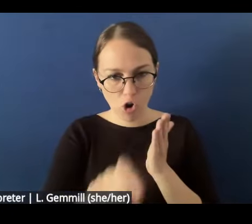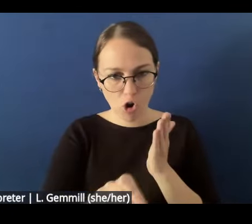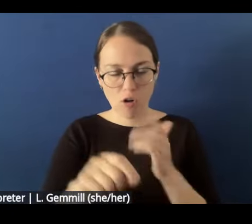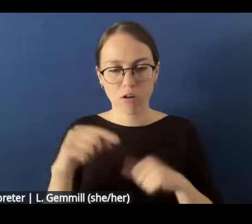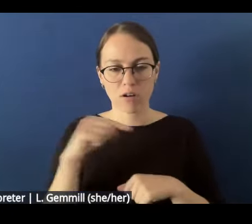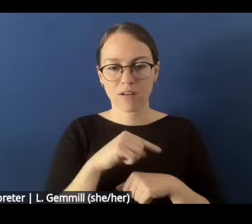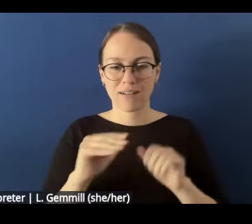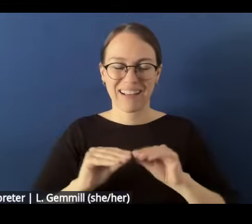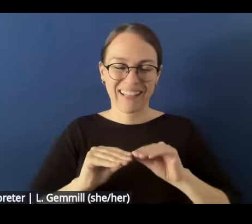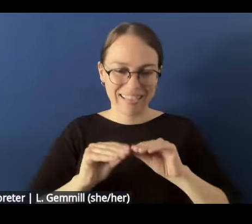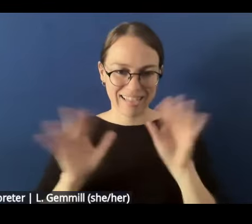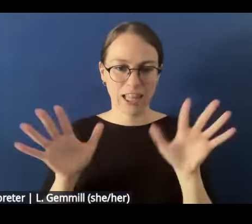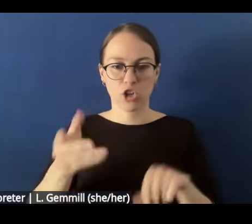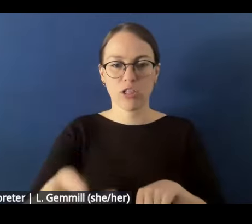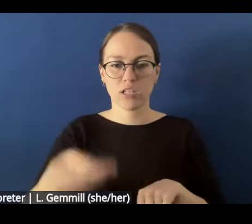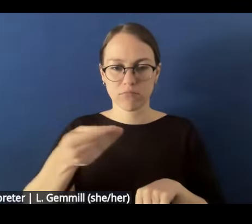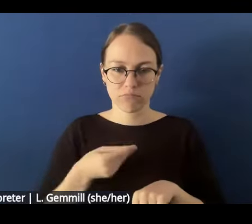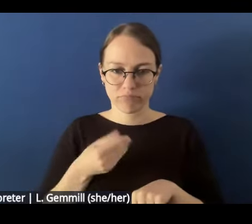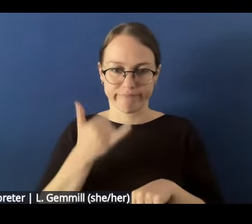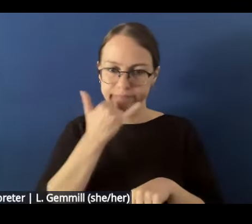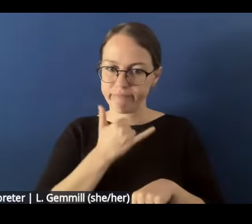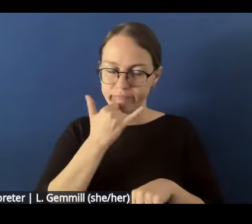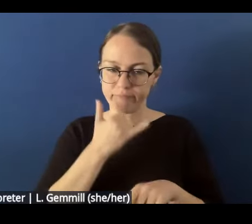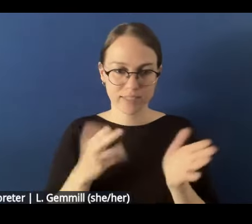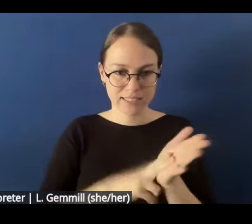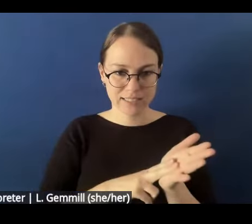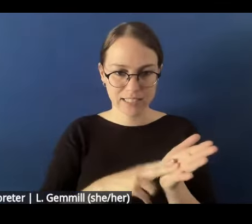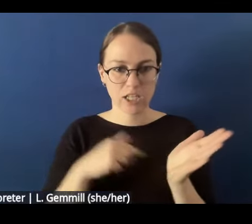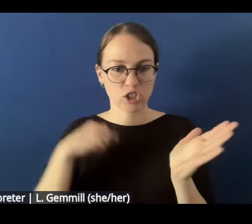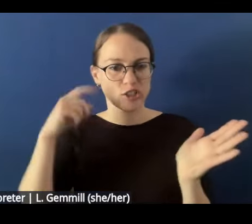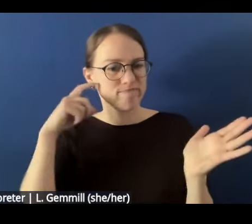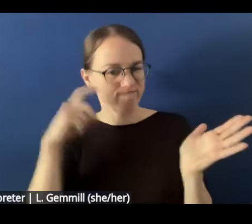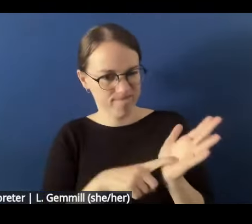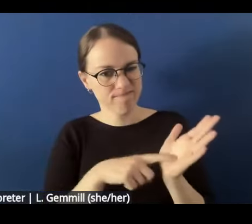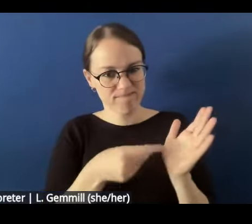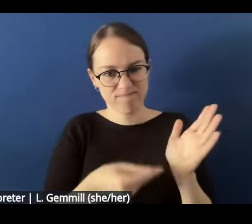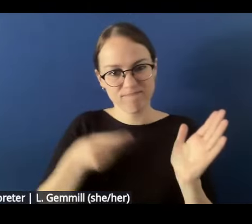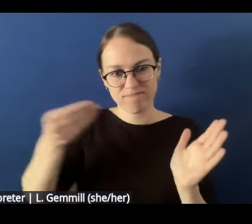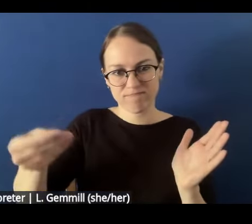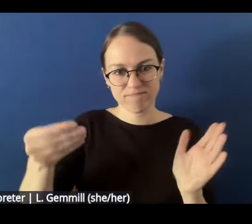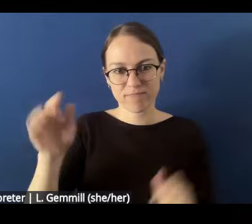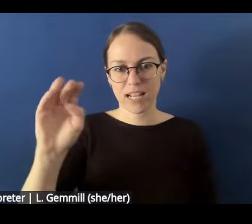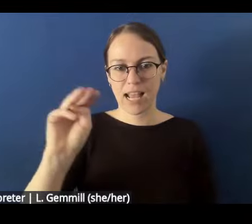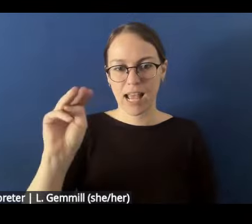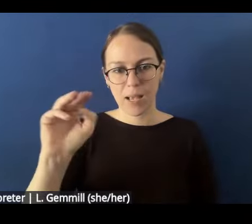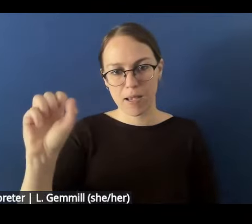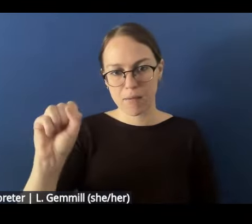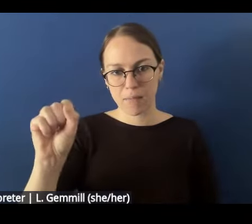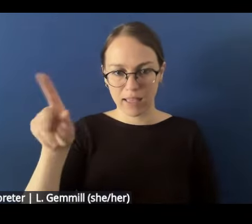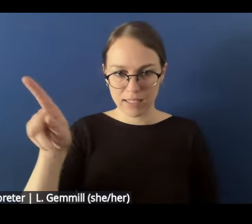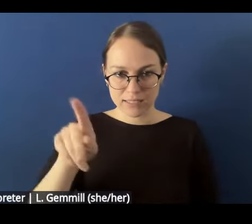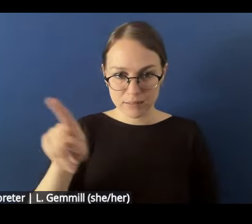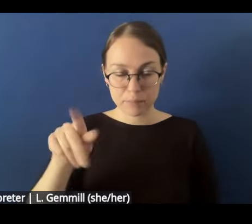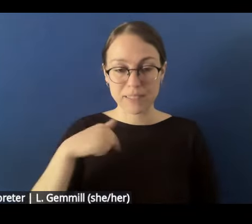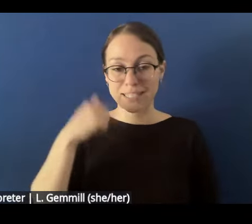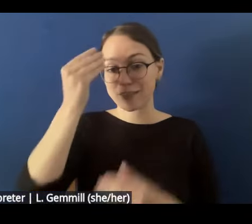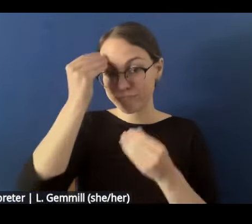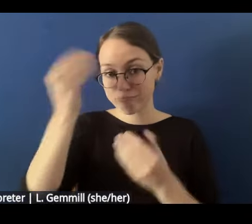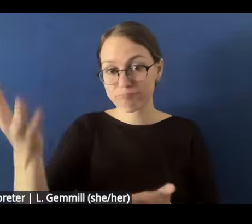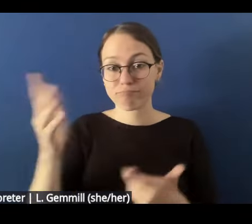bogus signatures. We called them out on it. We turned it into MSP. We alerted the Attorney General's office. We alerted the Bureau